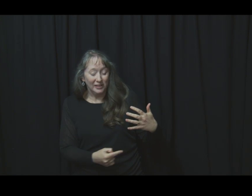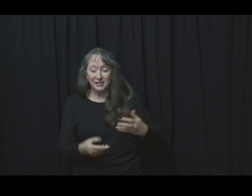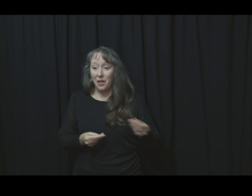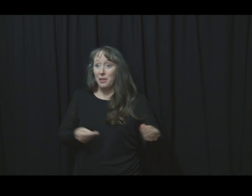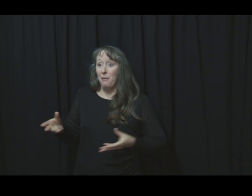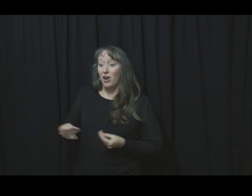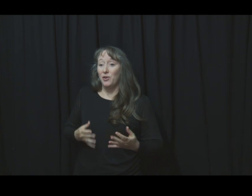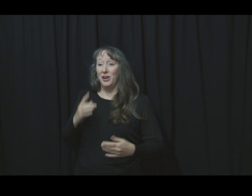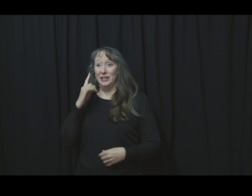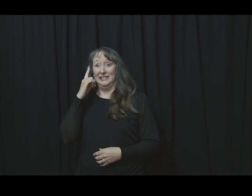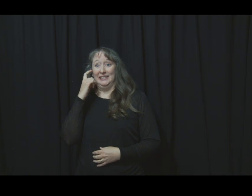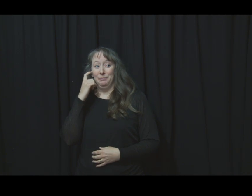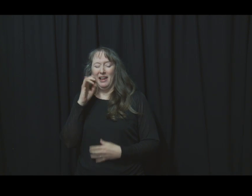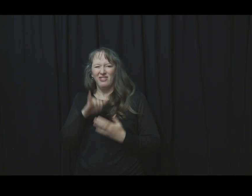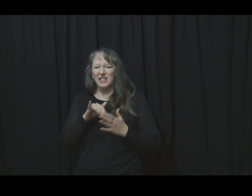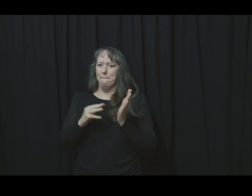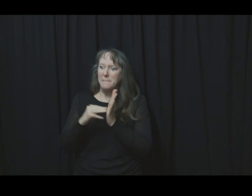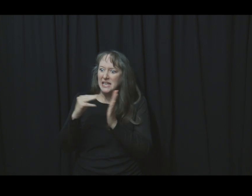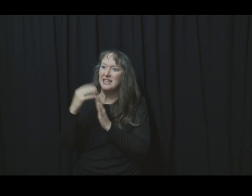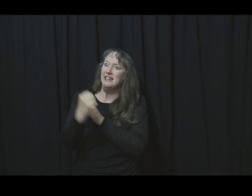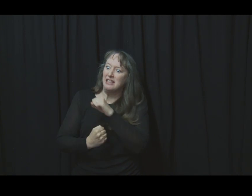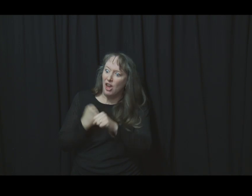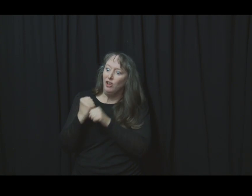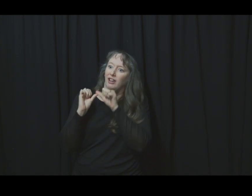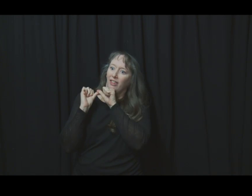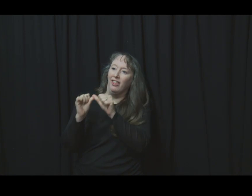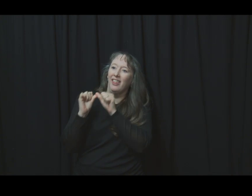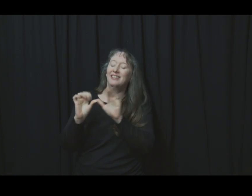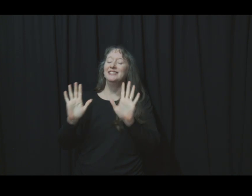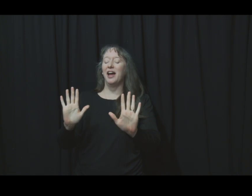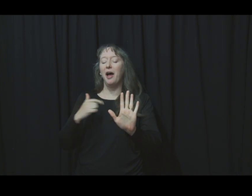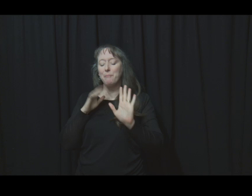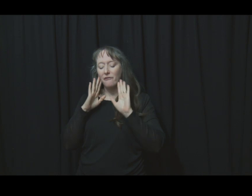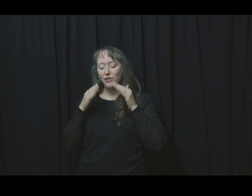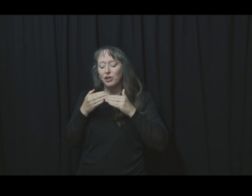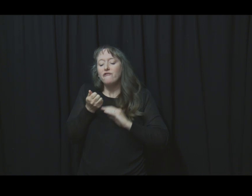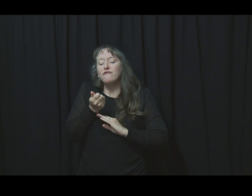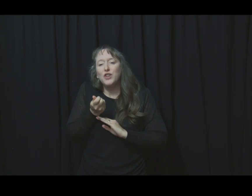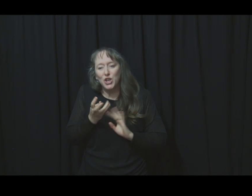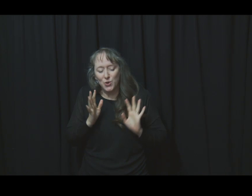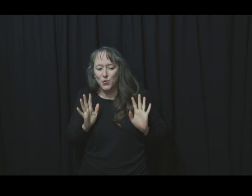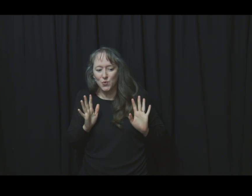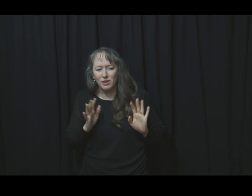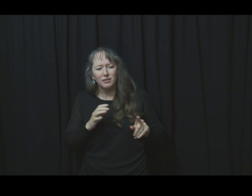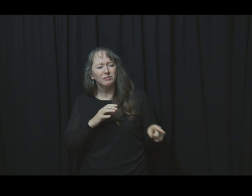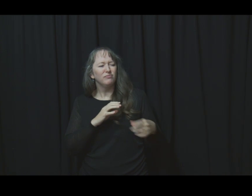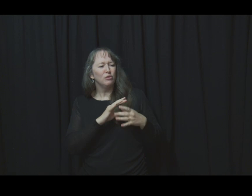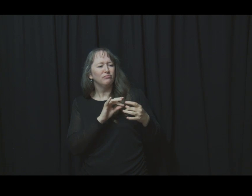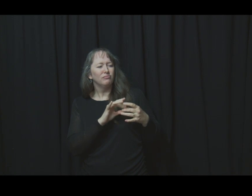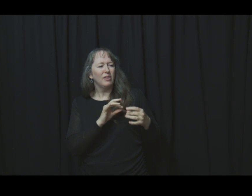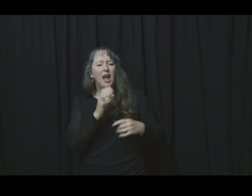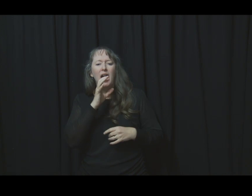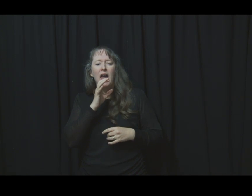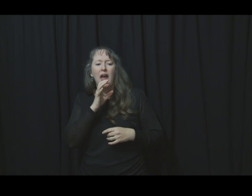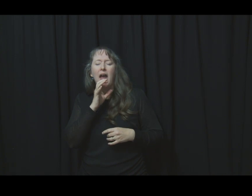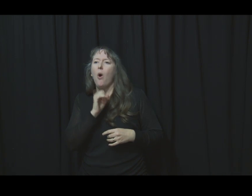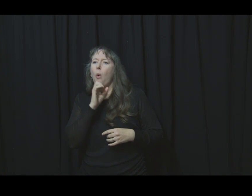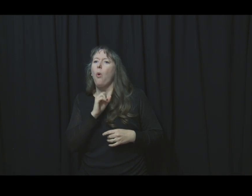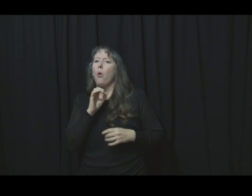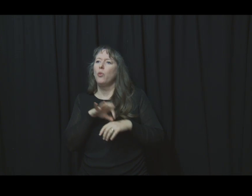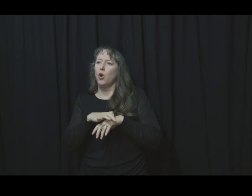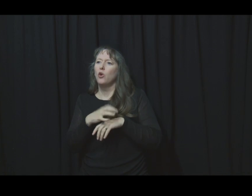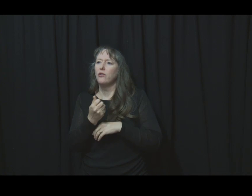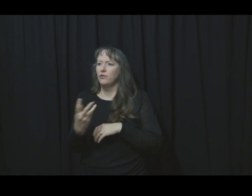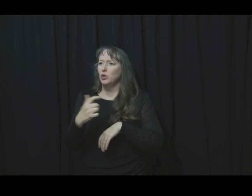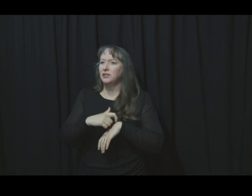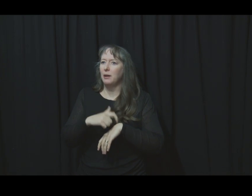years. So I can only deal with some of them. And you mentioned the age of the Earth a couple of times, so let me deal with that. As